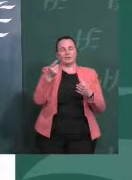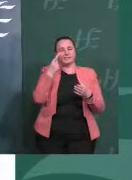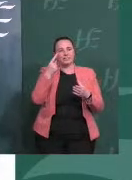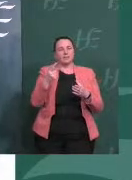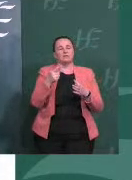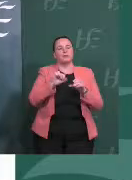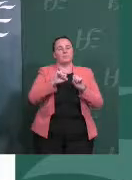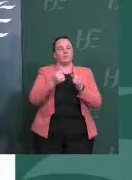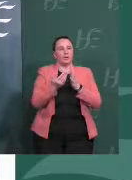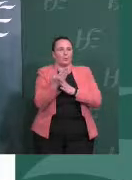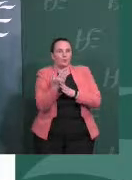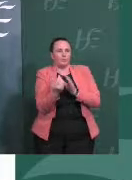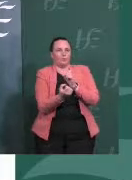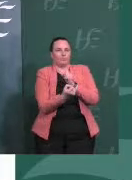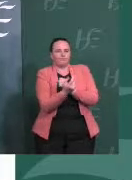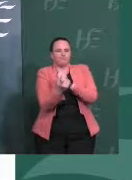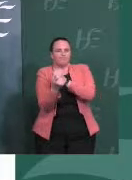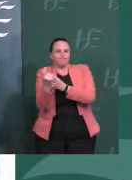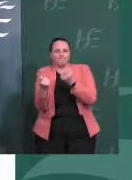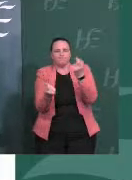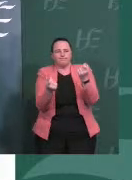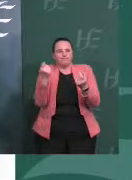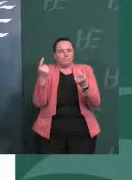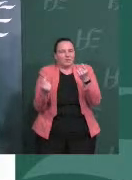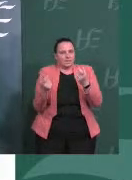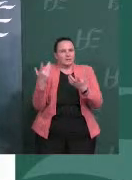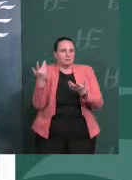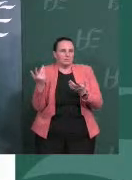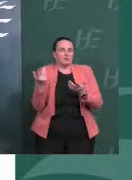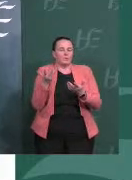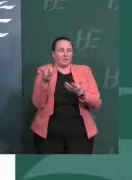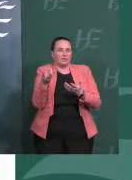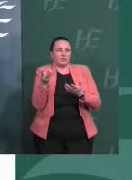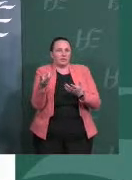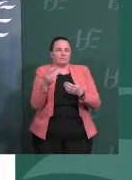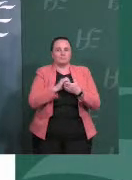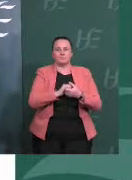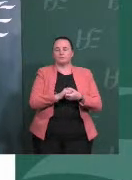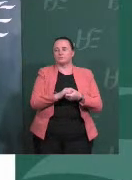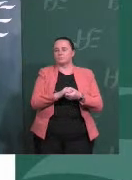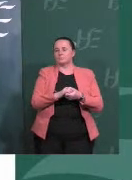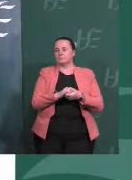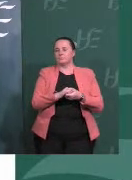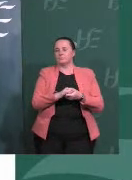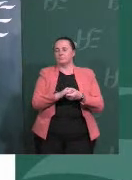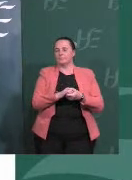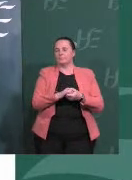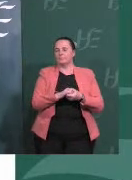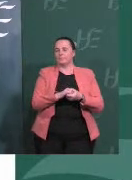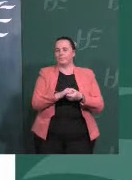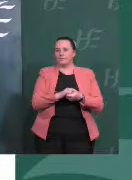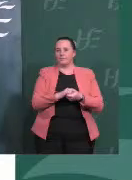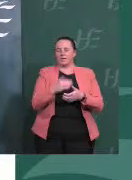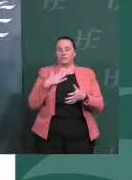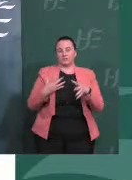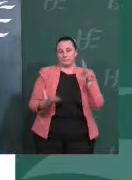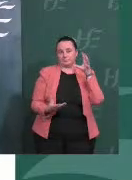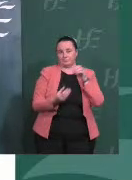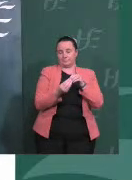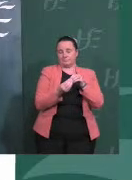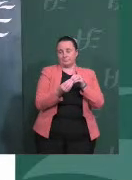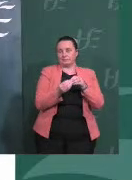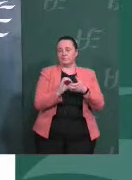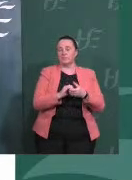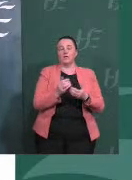breakthrough infections, and you see greater numbers as you vaccinate a greater proportion of the population. Briefly, a NIAC